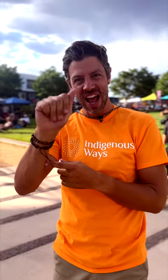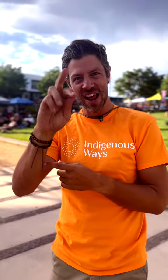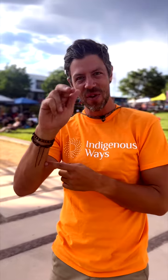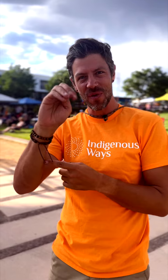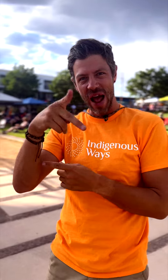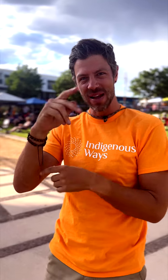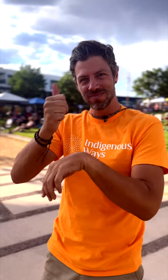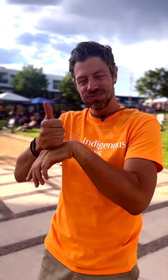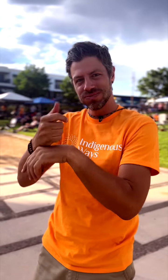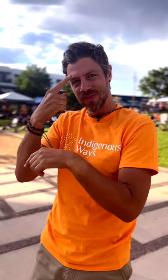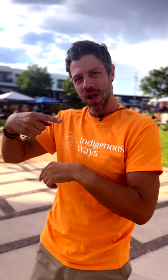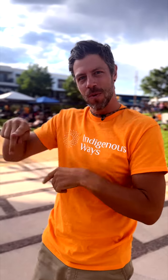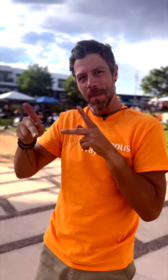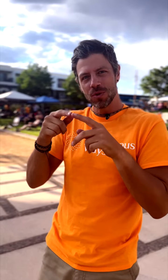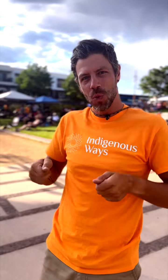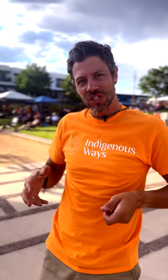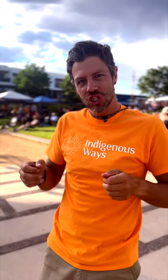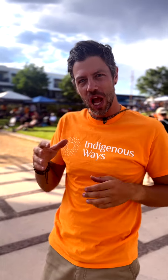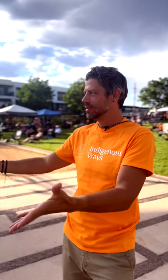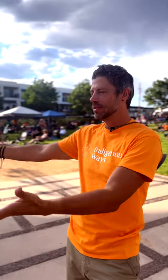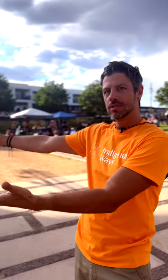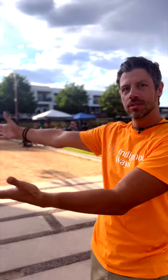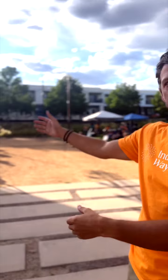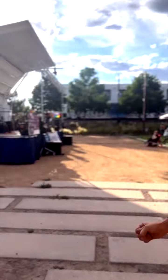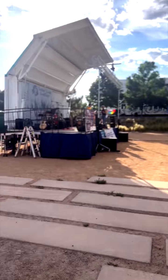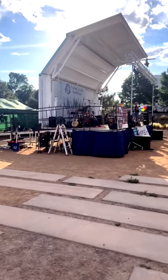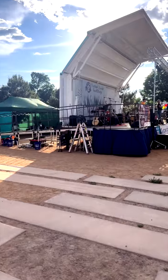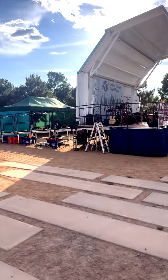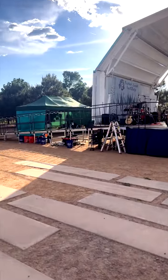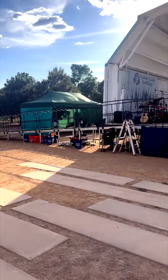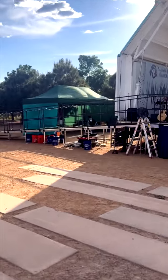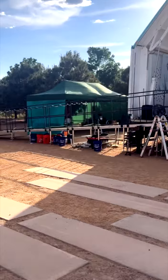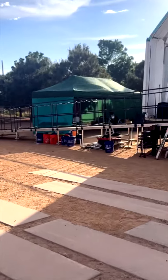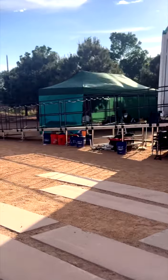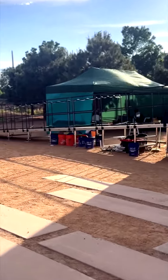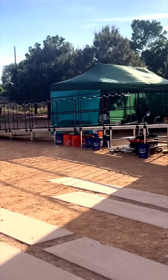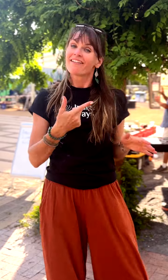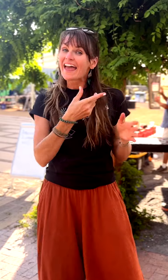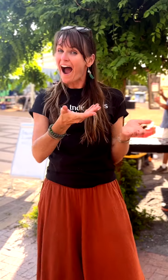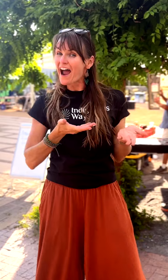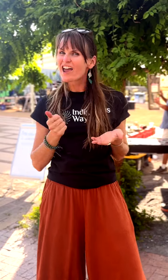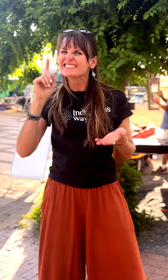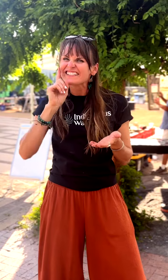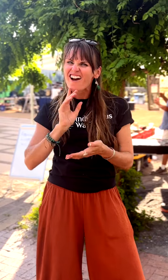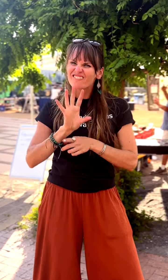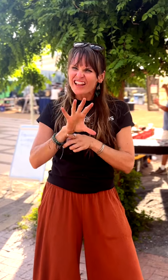their organization and the passions that they have, which is they stay in the background, right? But today, for all of the